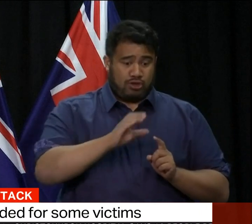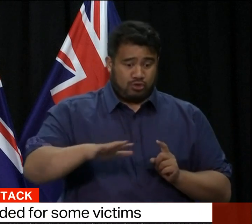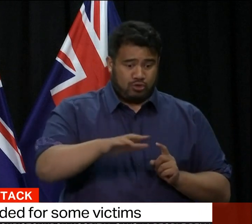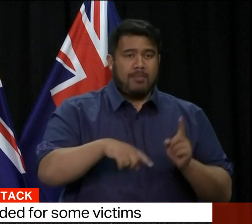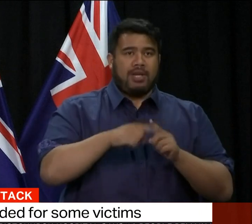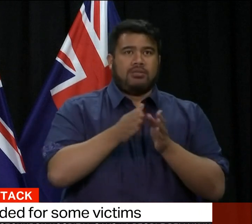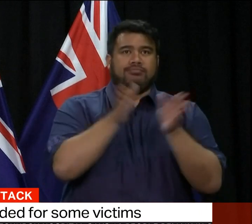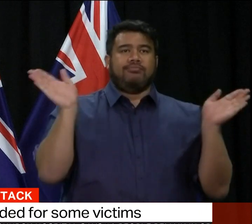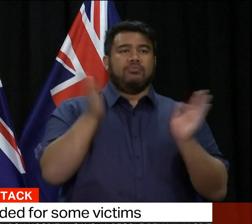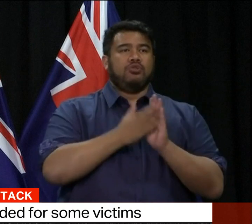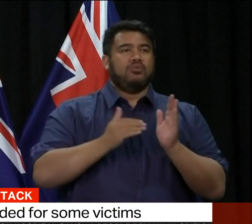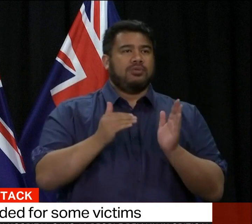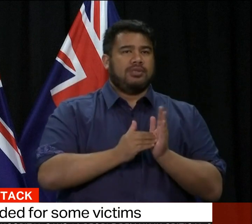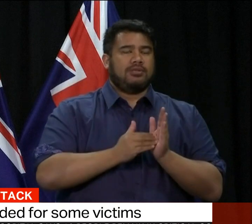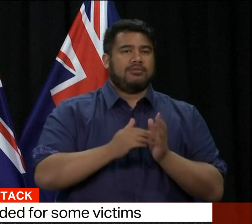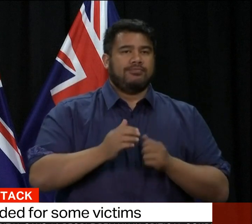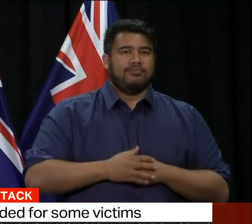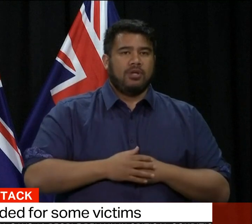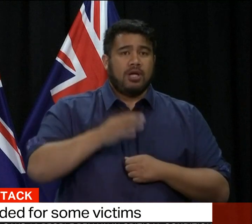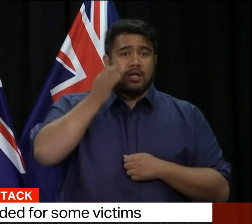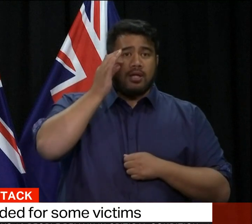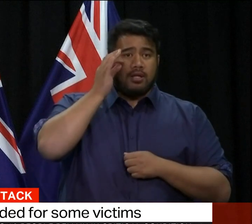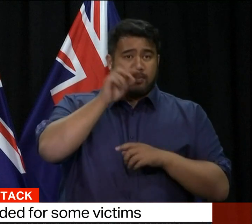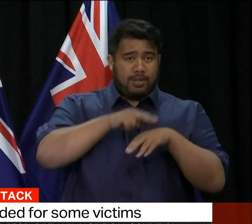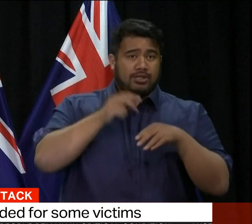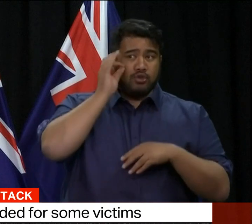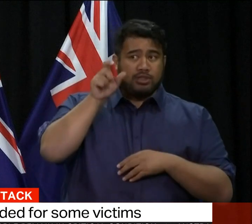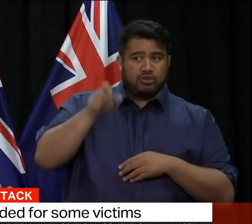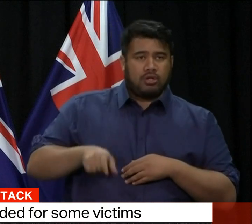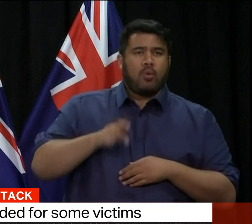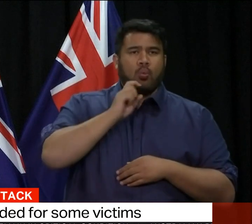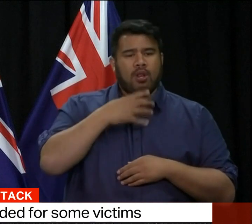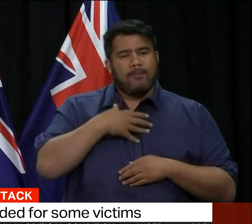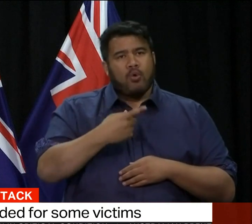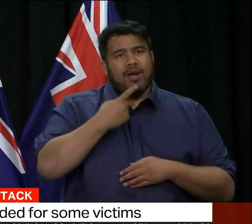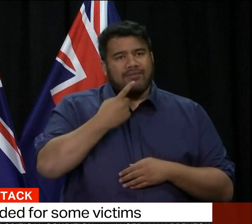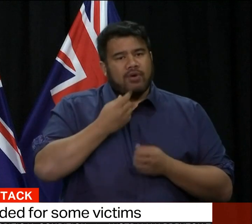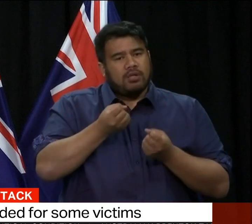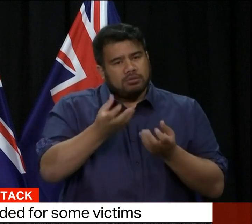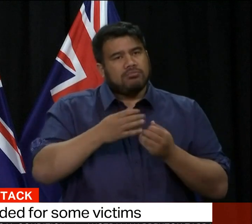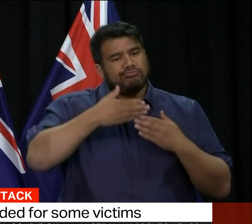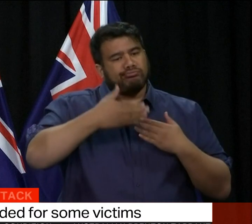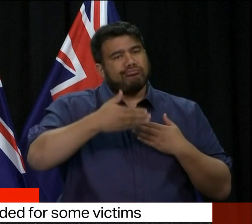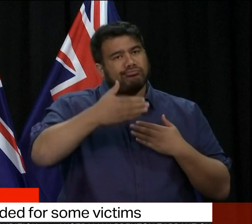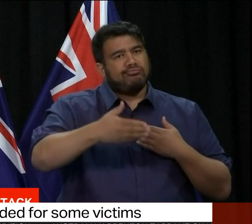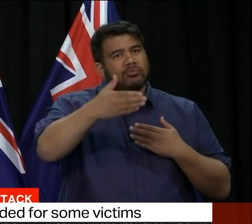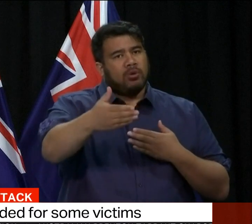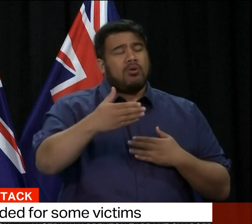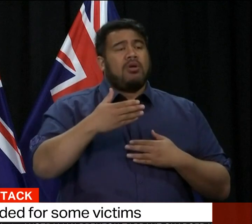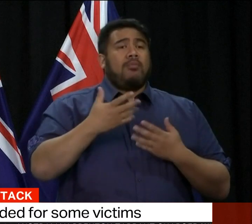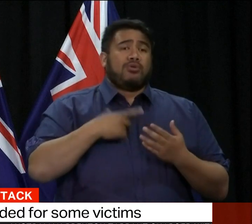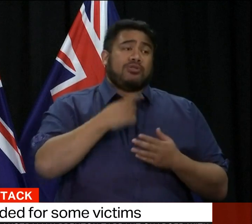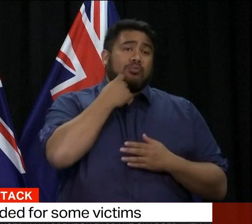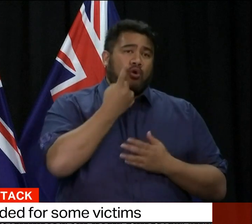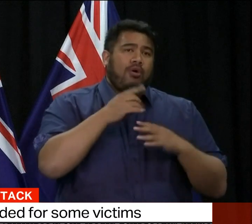country. The police commissioner will be issuing further advice as people look to return to work and school